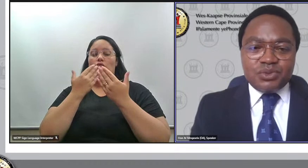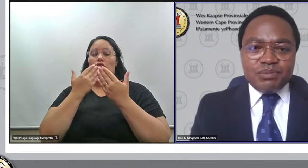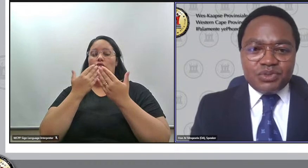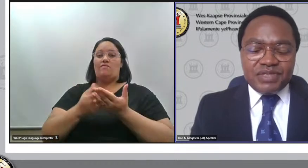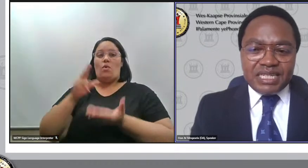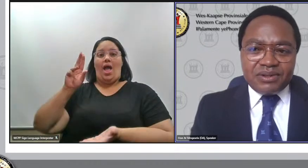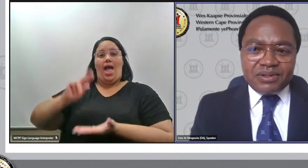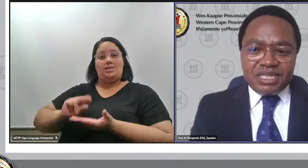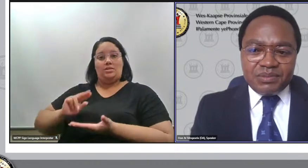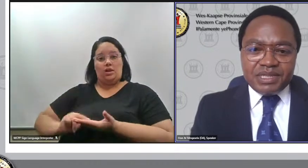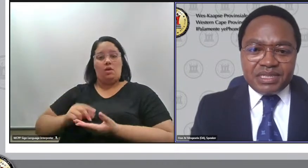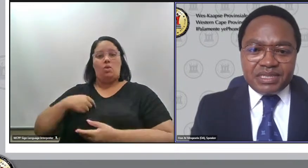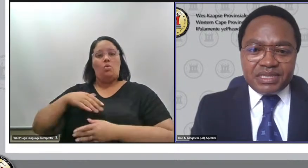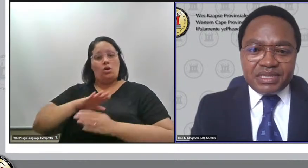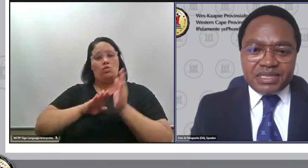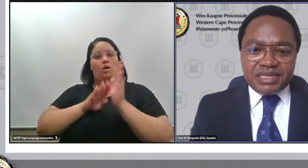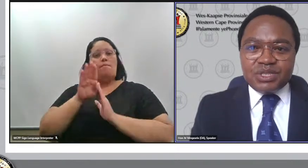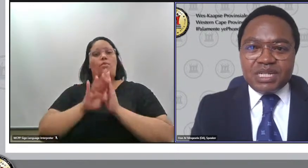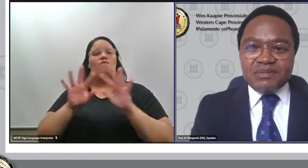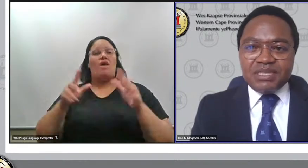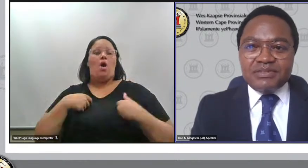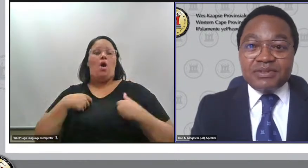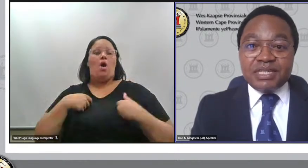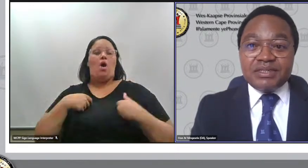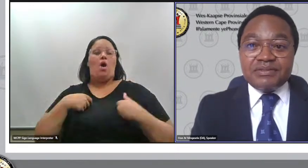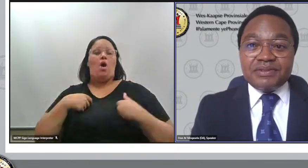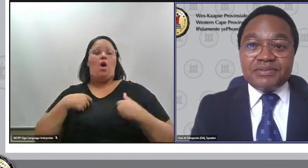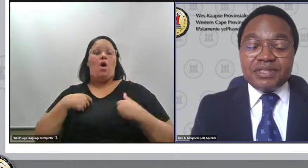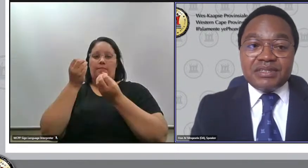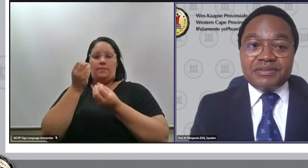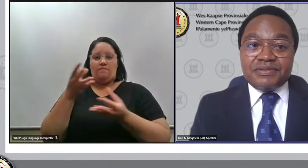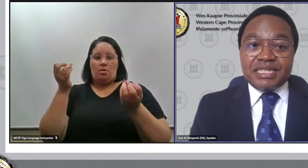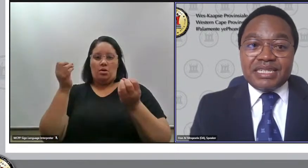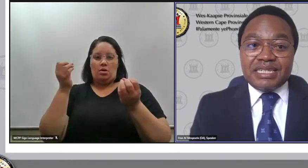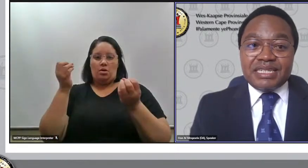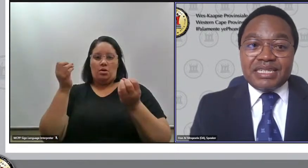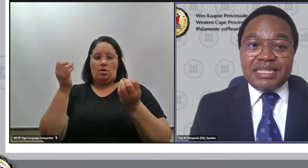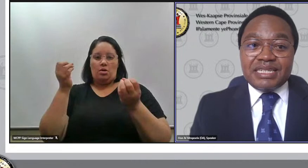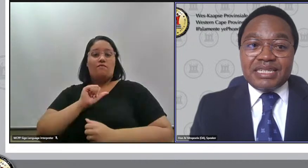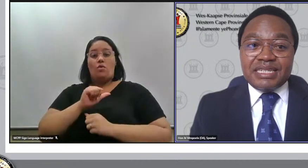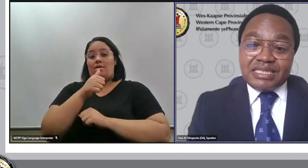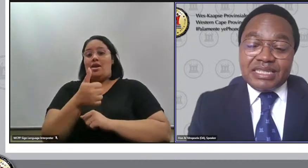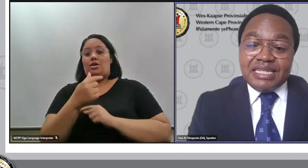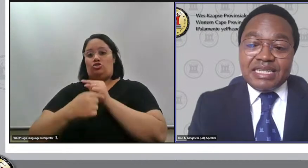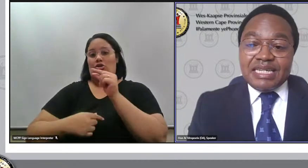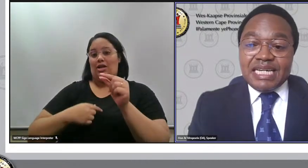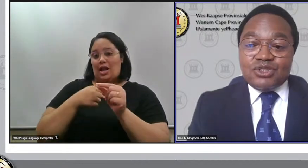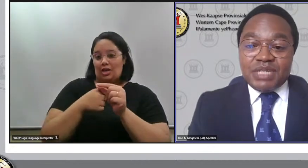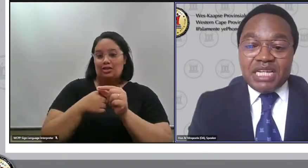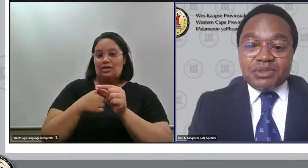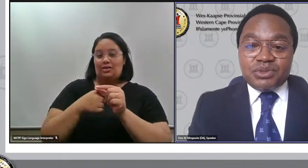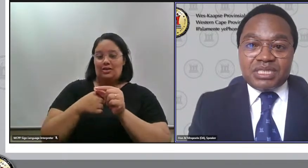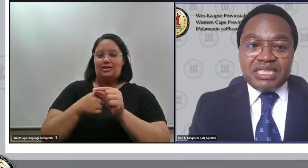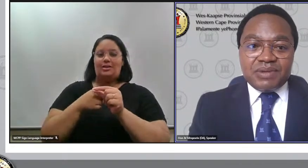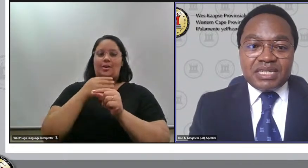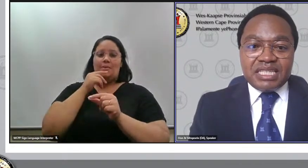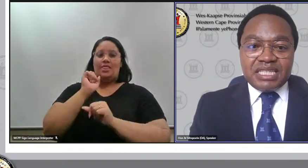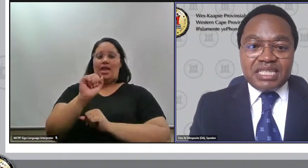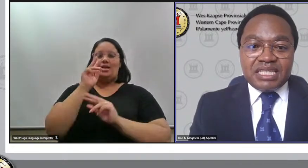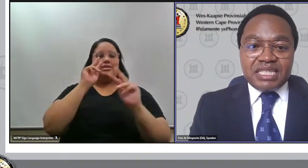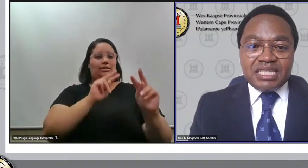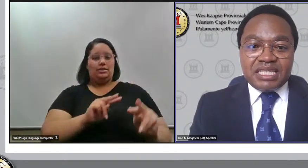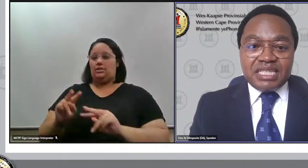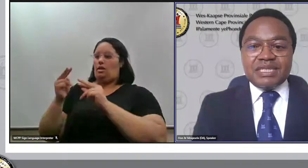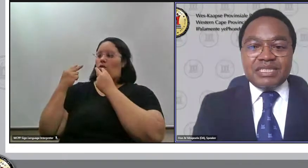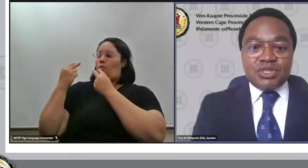just want to improve the record keeping for this parliament, for the next generations to be able to see the work that